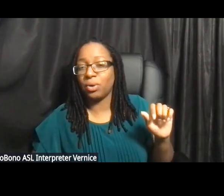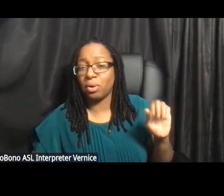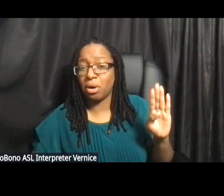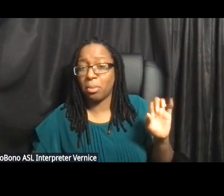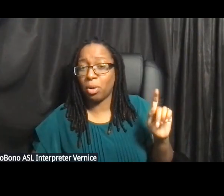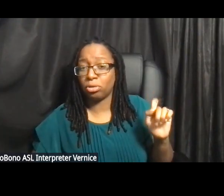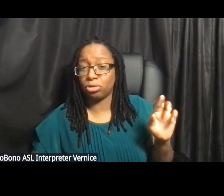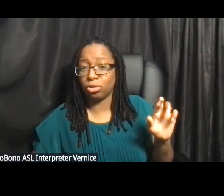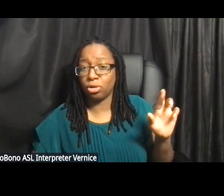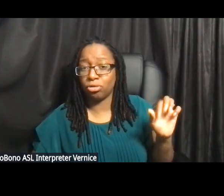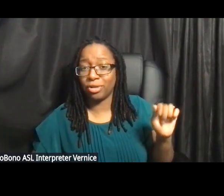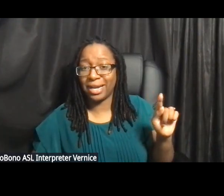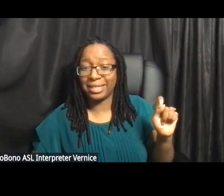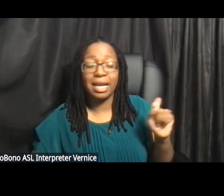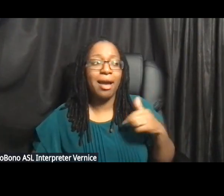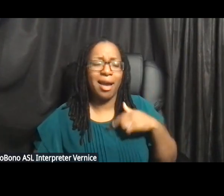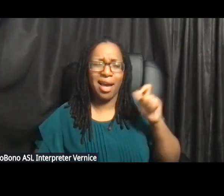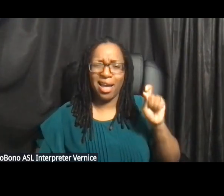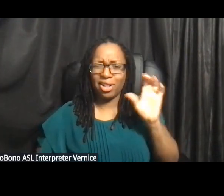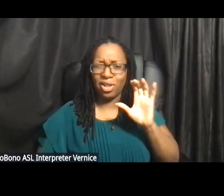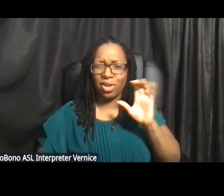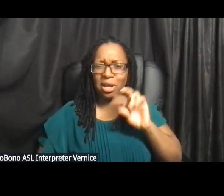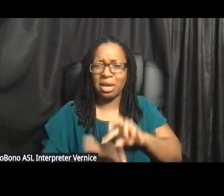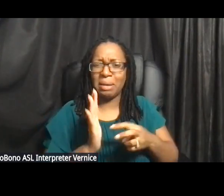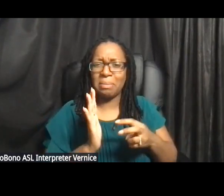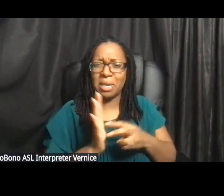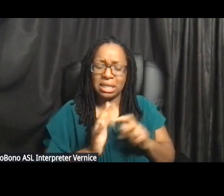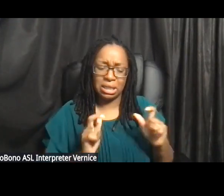had to look up ulsterette. It means a small ulster.